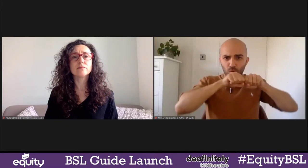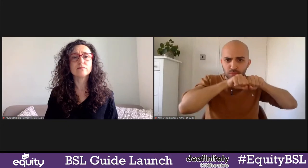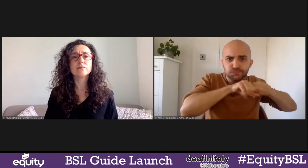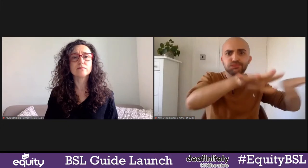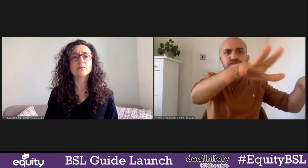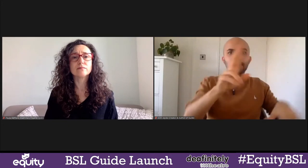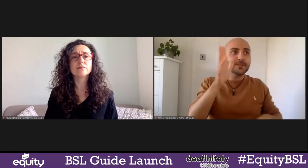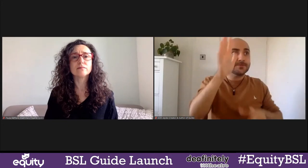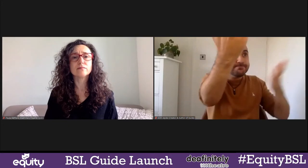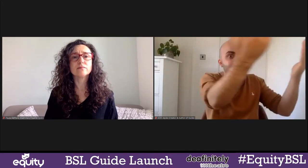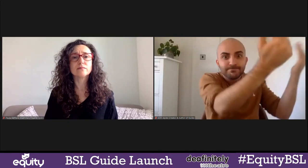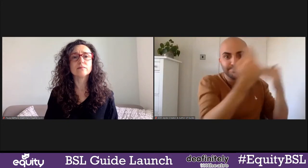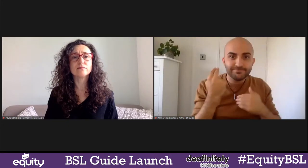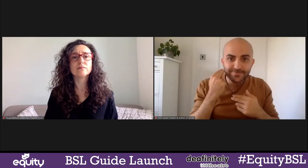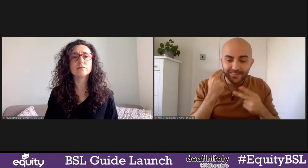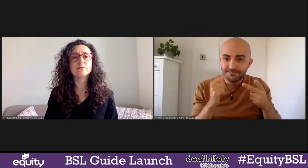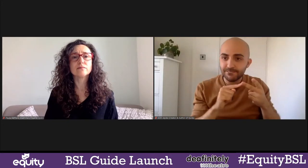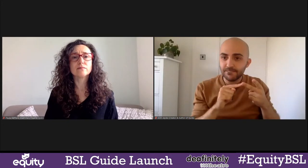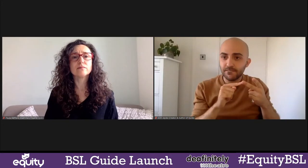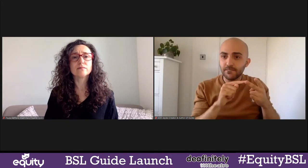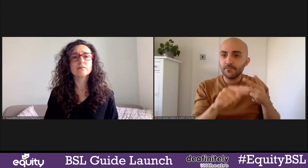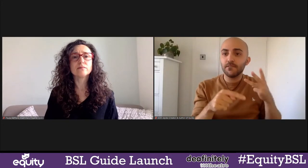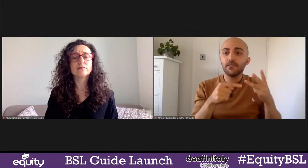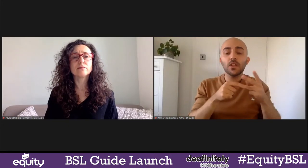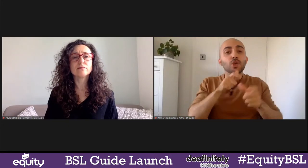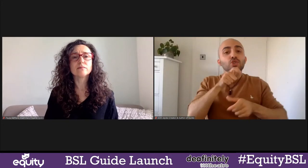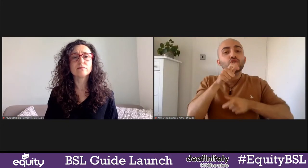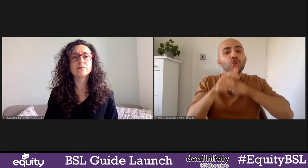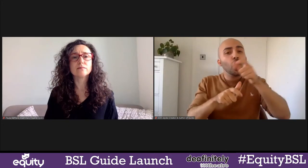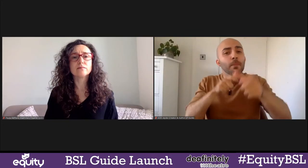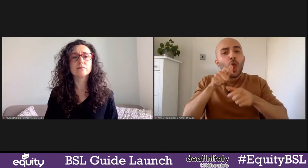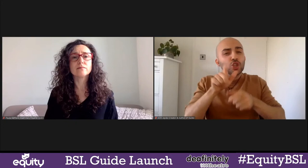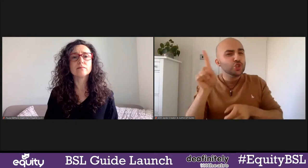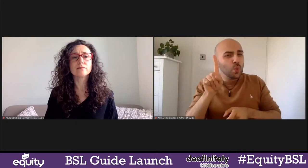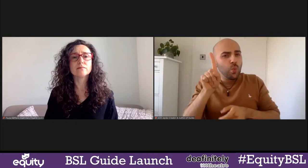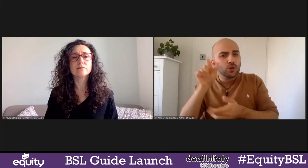audition breakdowns, how to get them out there to those deaf actors that you want to cast,